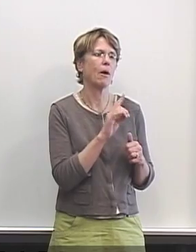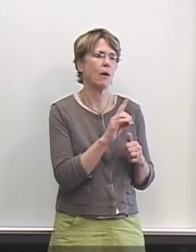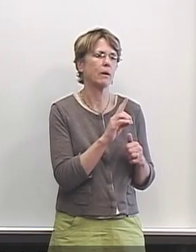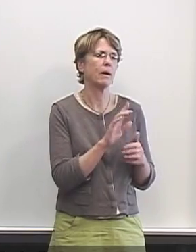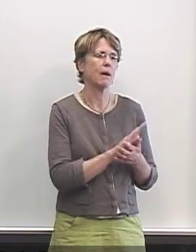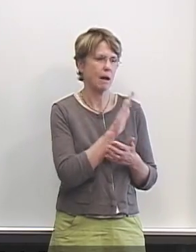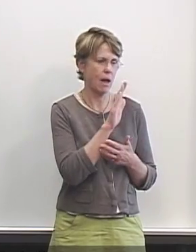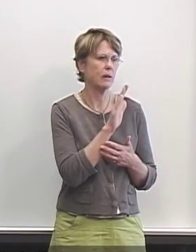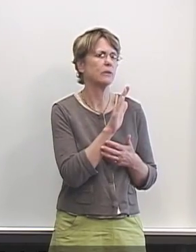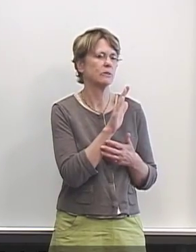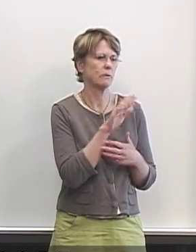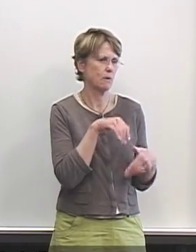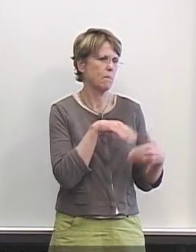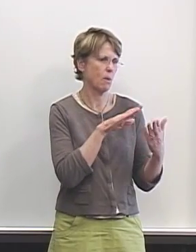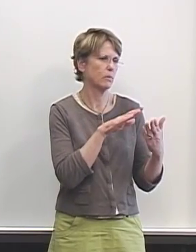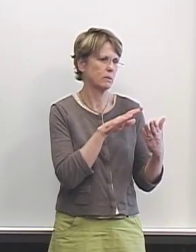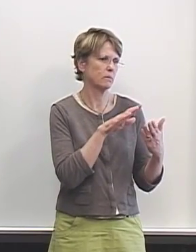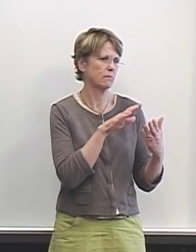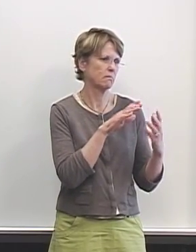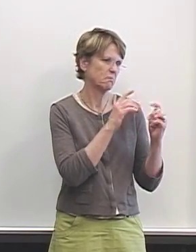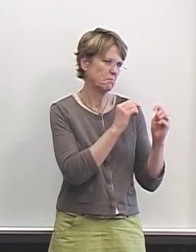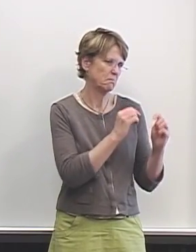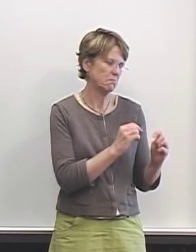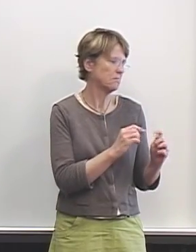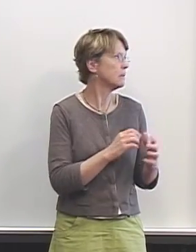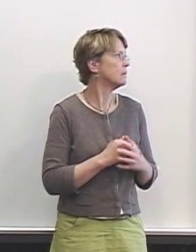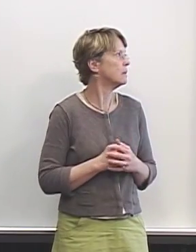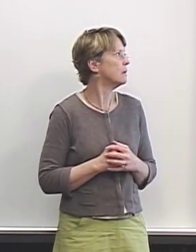It's BARD.